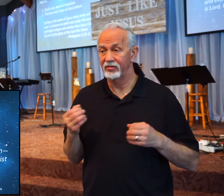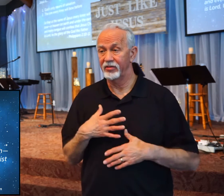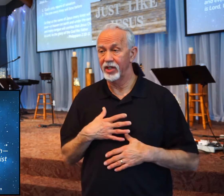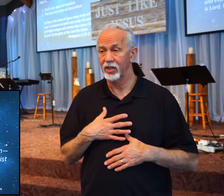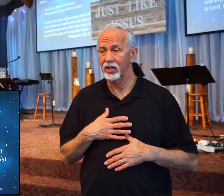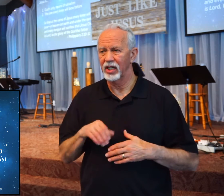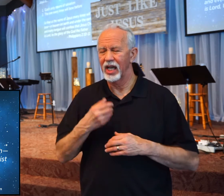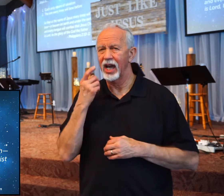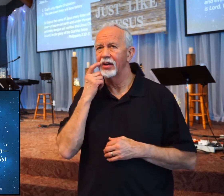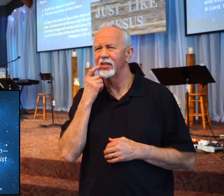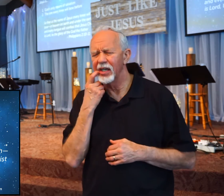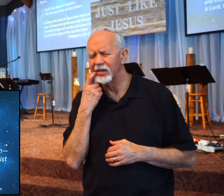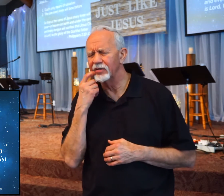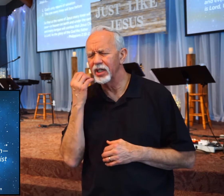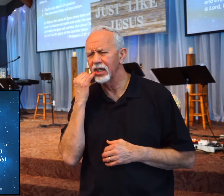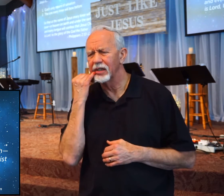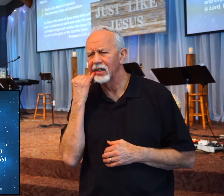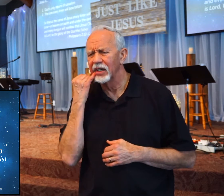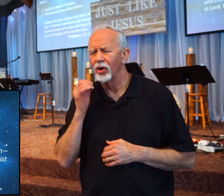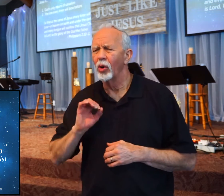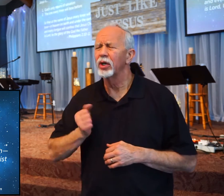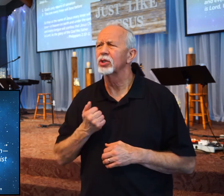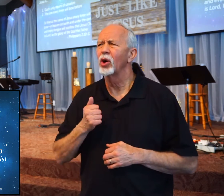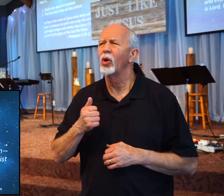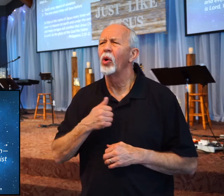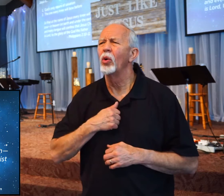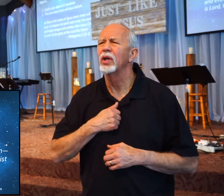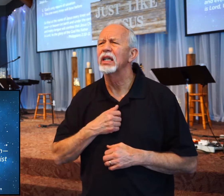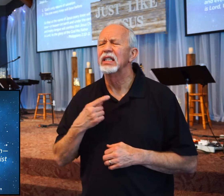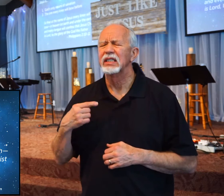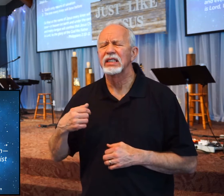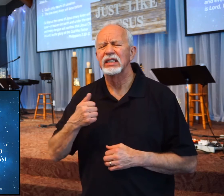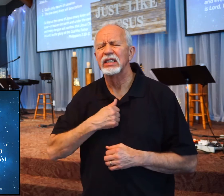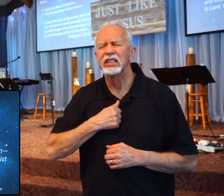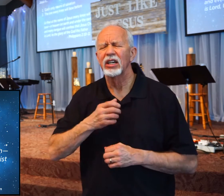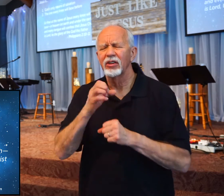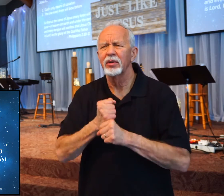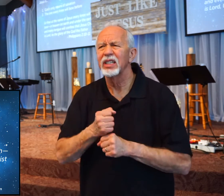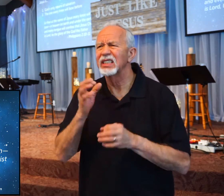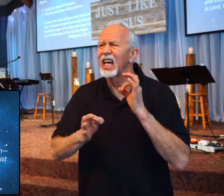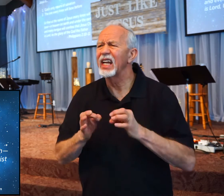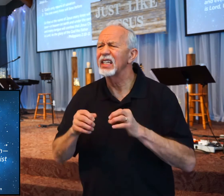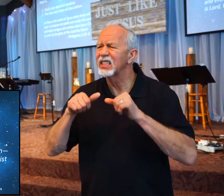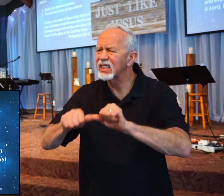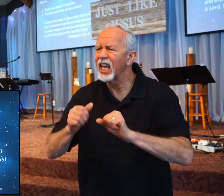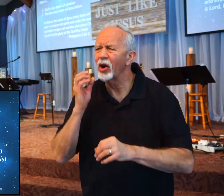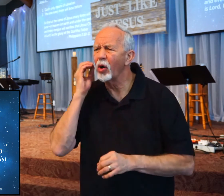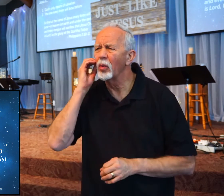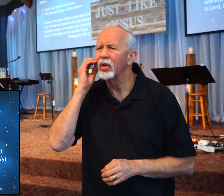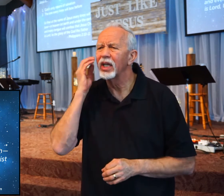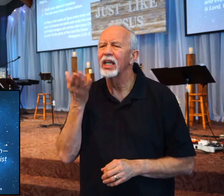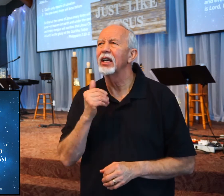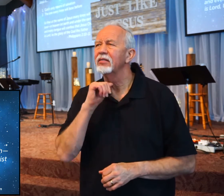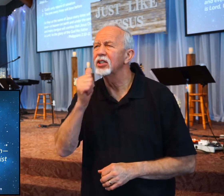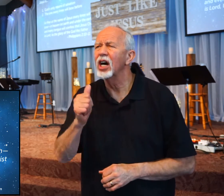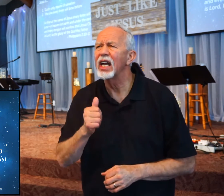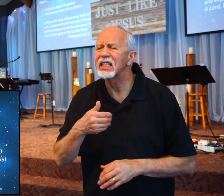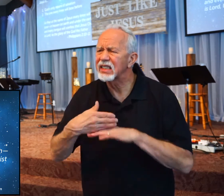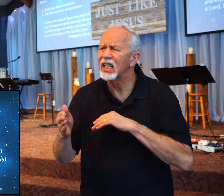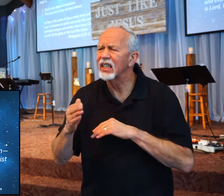out of envy or out of his own self-confidence, had decided to stay at home? What if he hadn't sent his